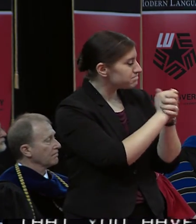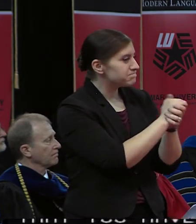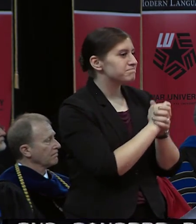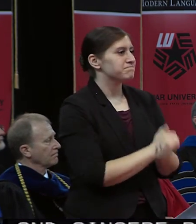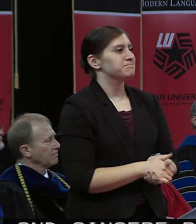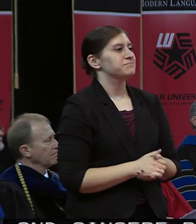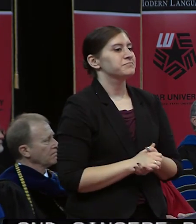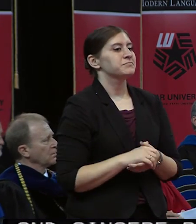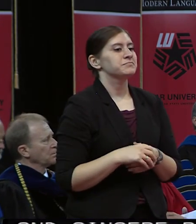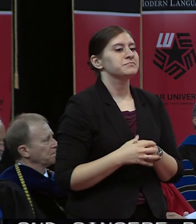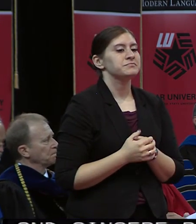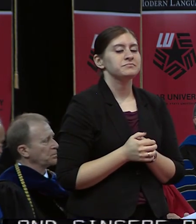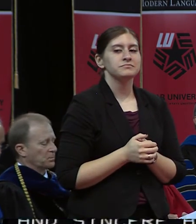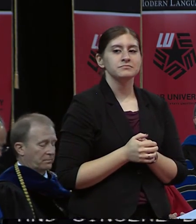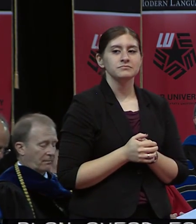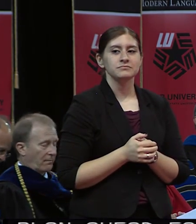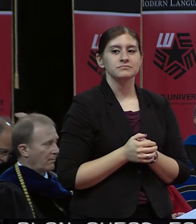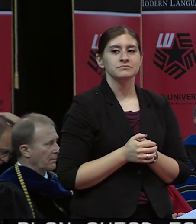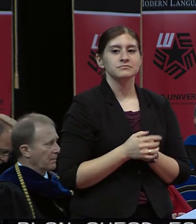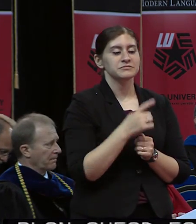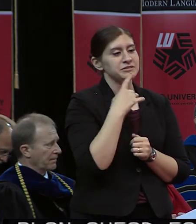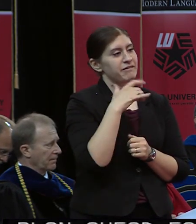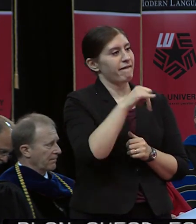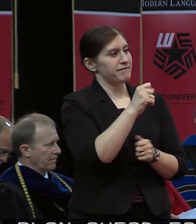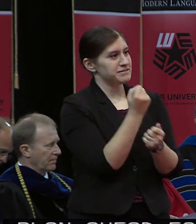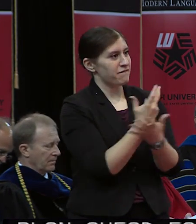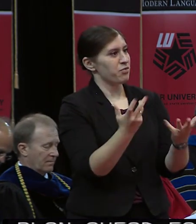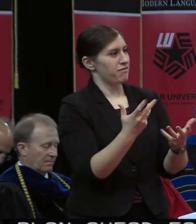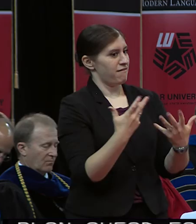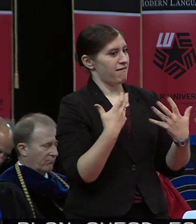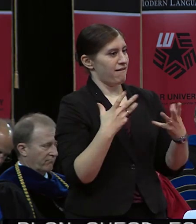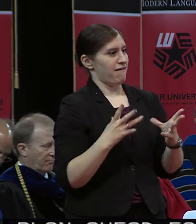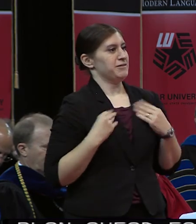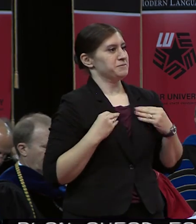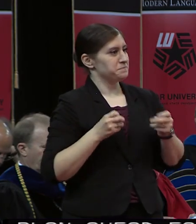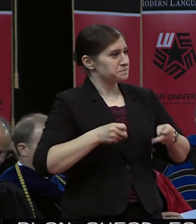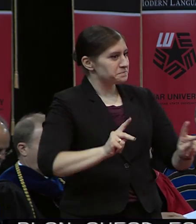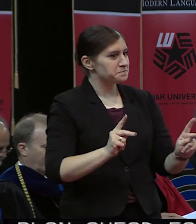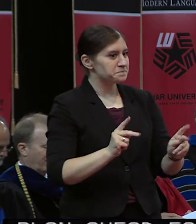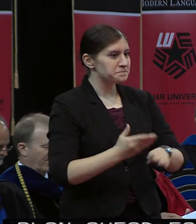school. Say yes to everything. Take chances. Excel.